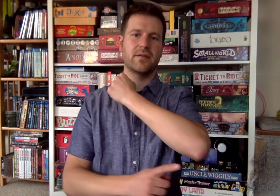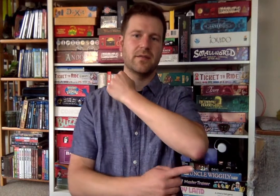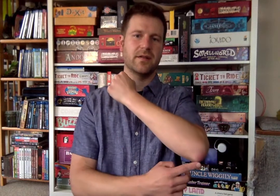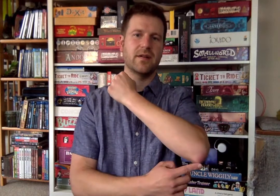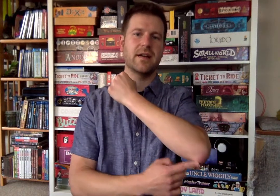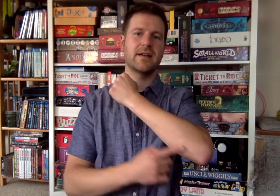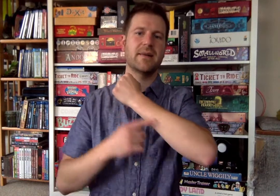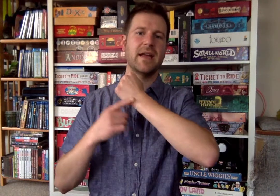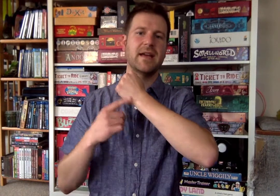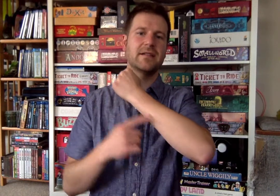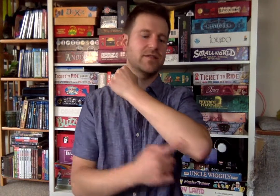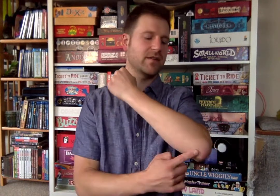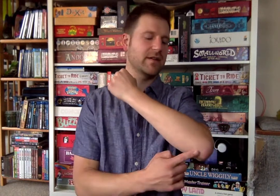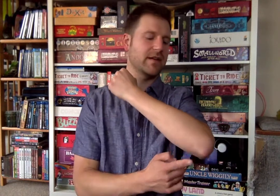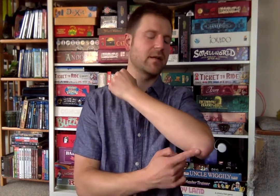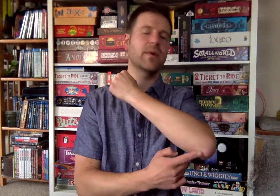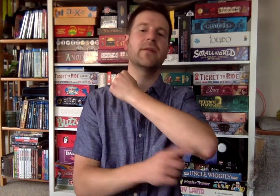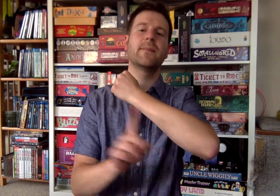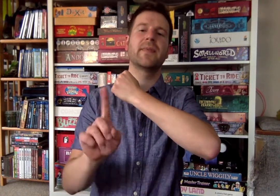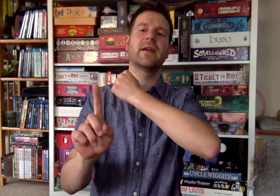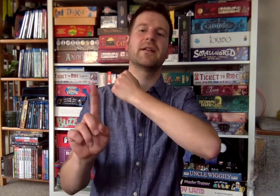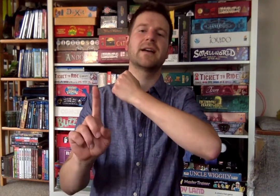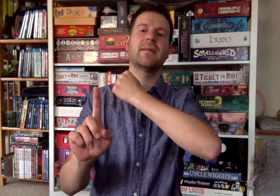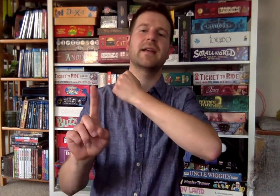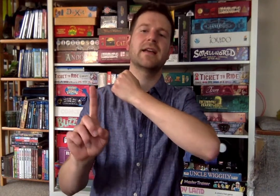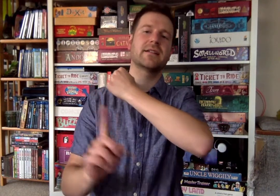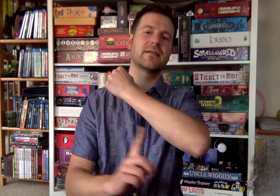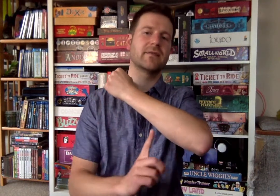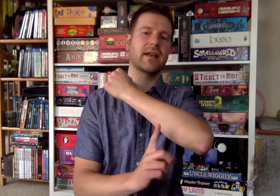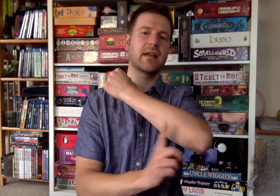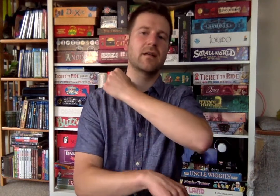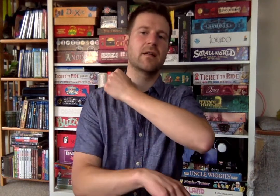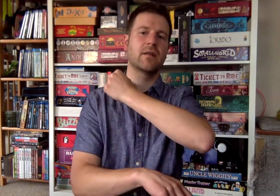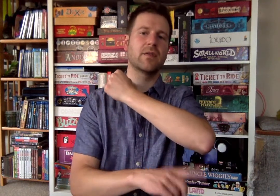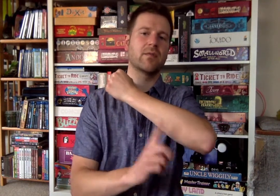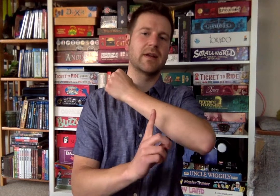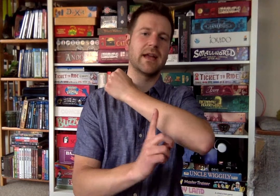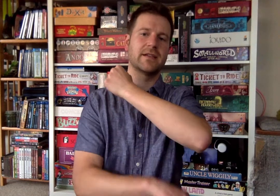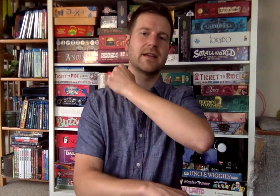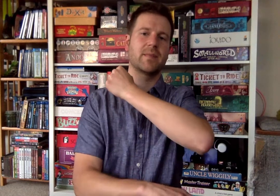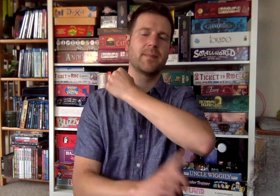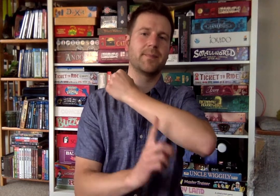your non-dominant hand, you're showing your elbow. Your dominant hand, you're going to flick it with a 1 hand shape.